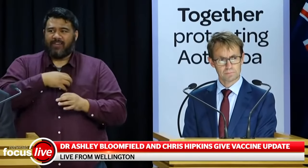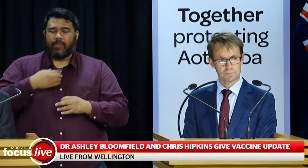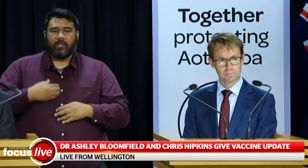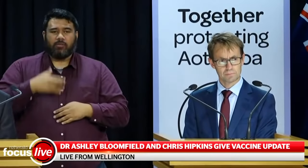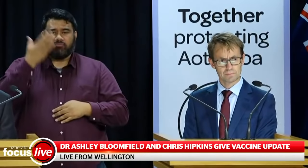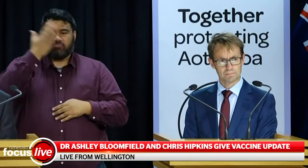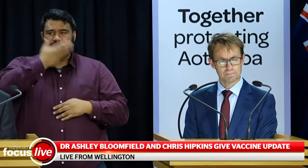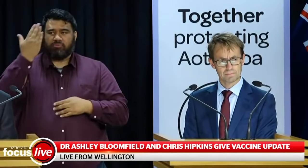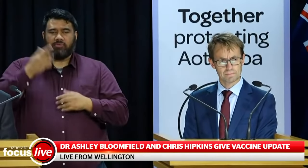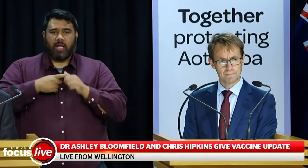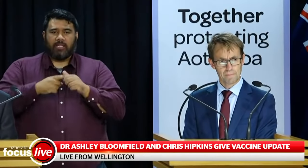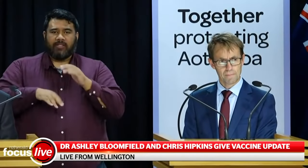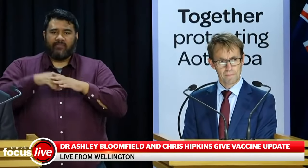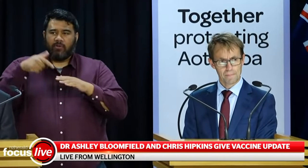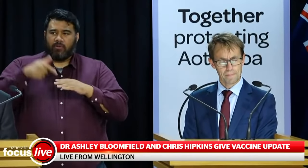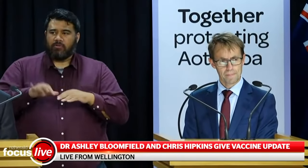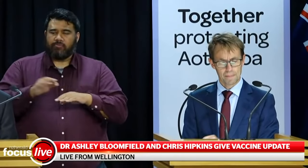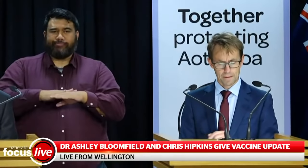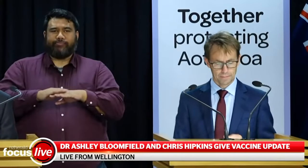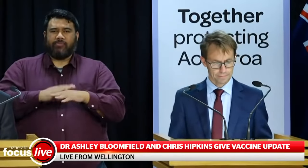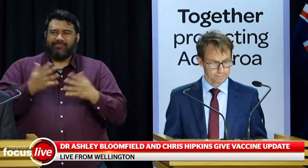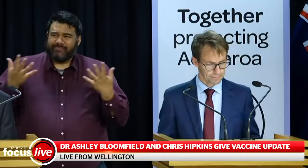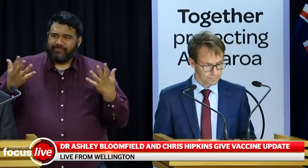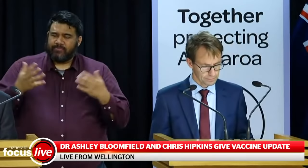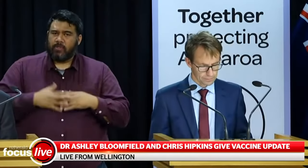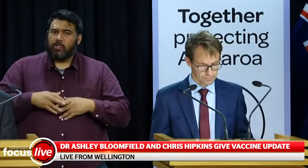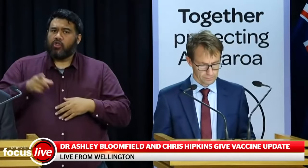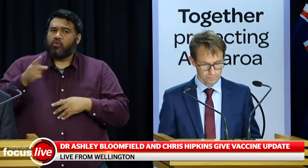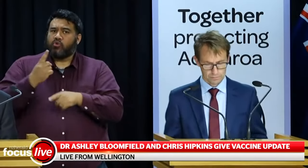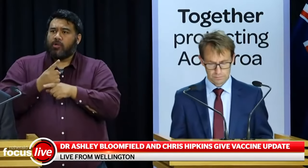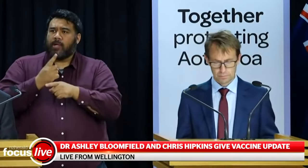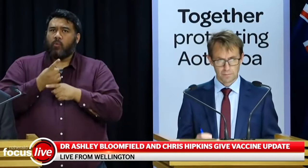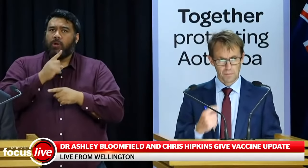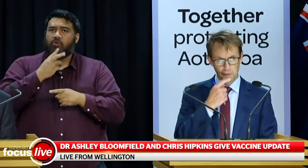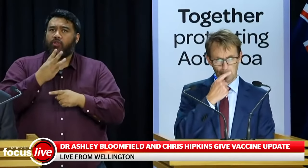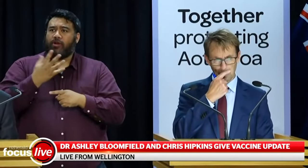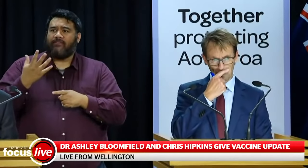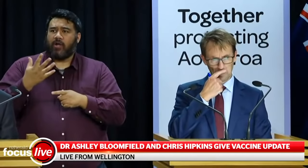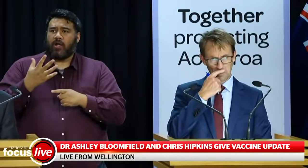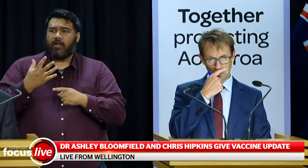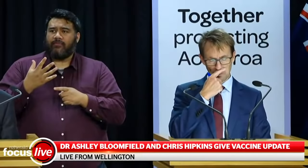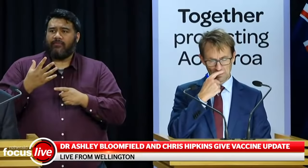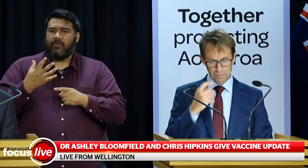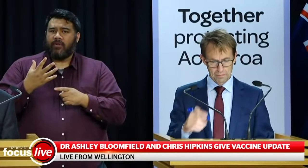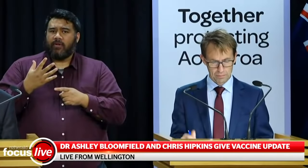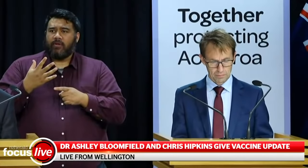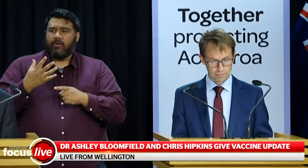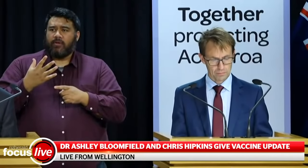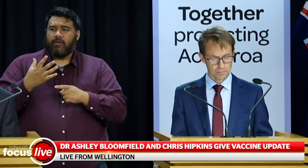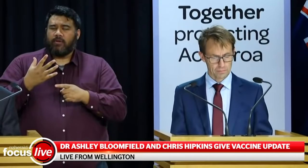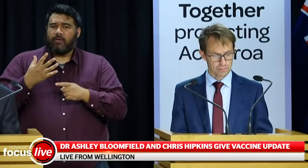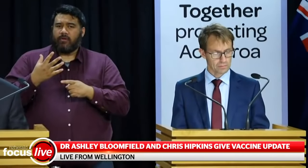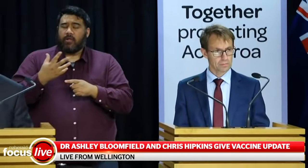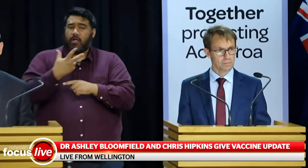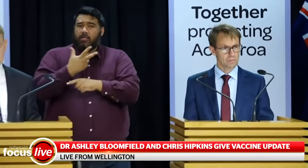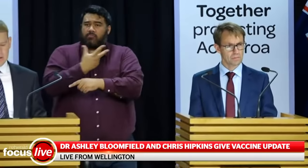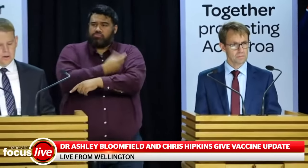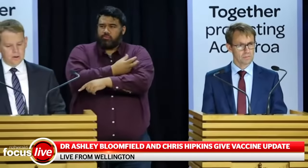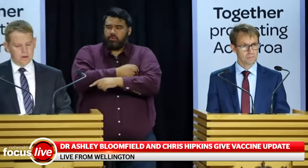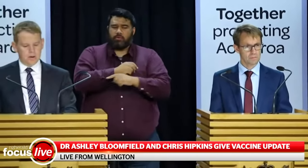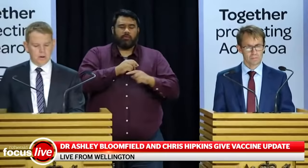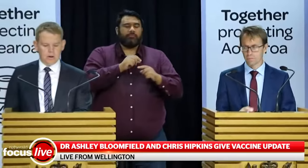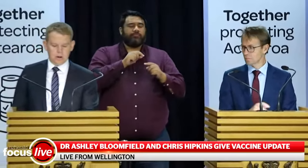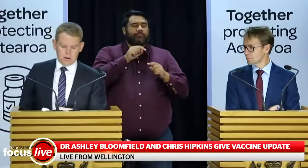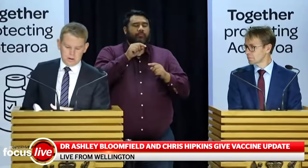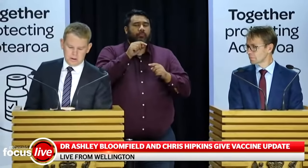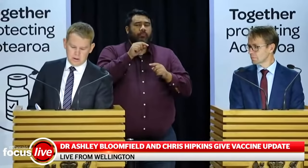question would be, you said that 135,000 doses have been administered. How many people can we consider fully vaccinated and therefore immune to the disease?